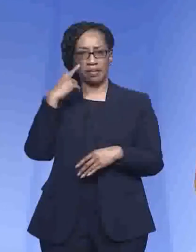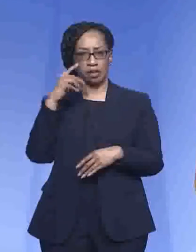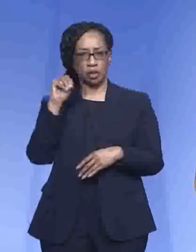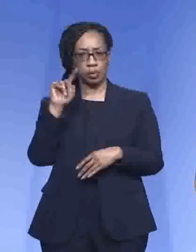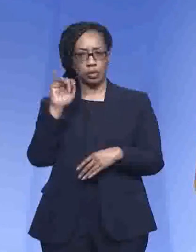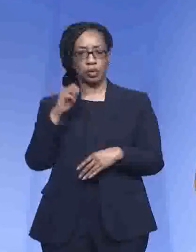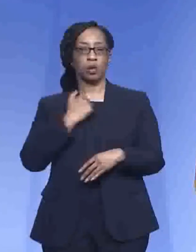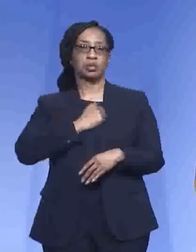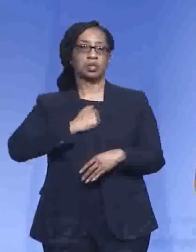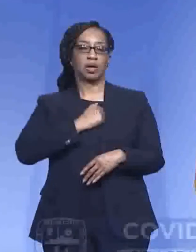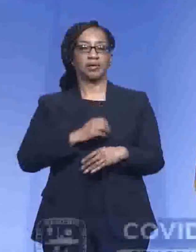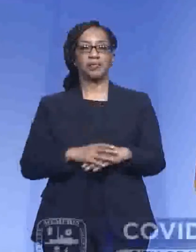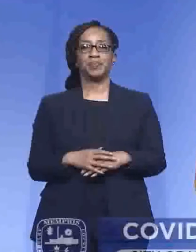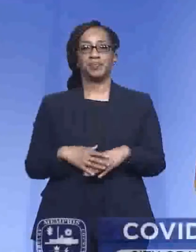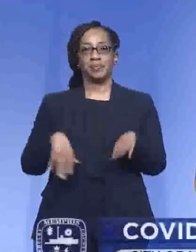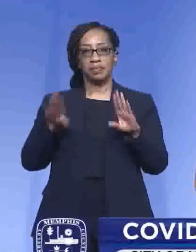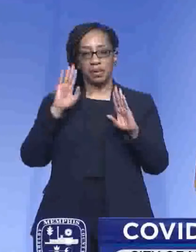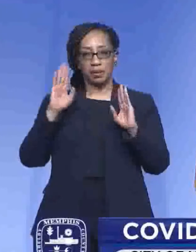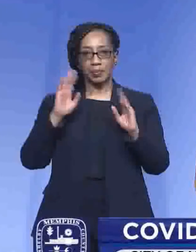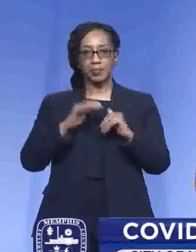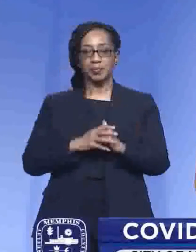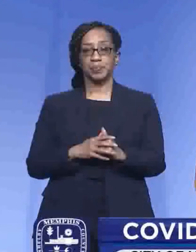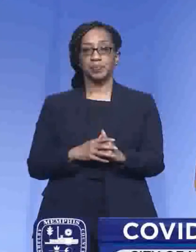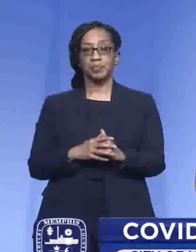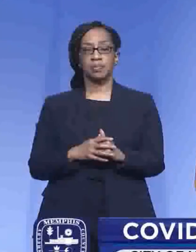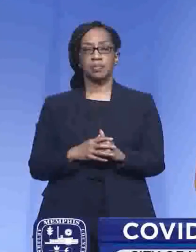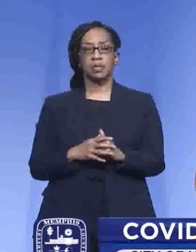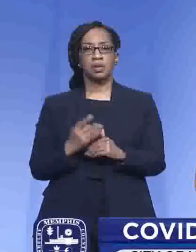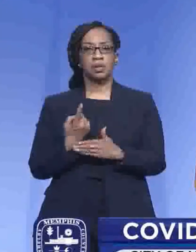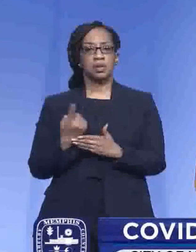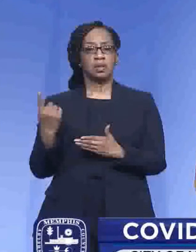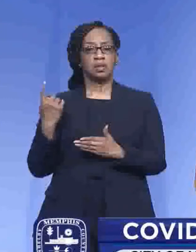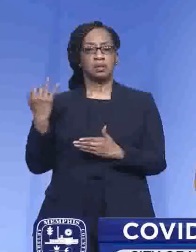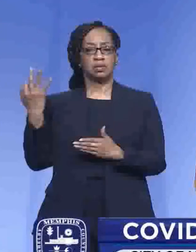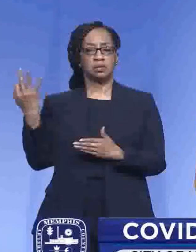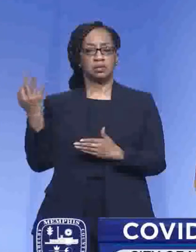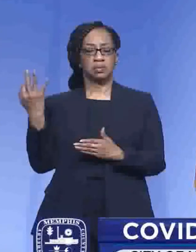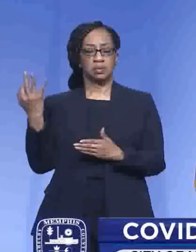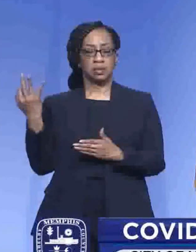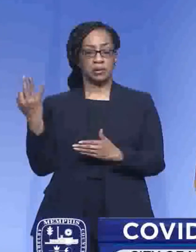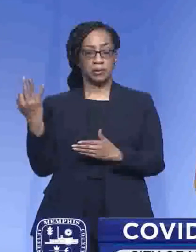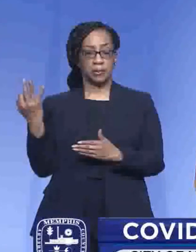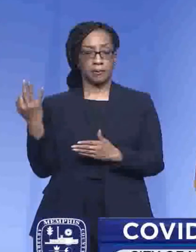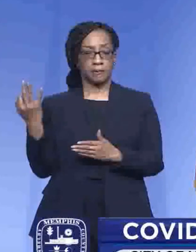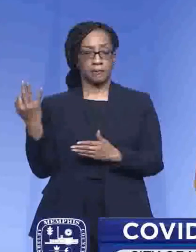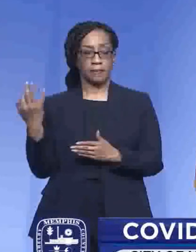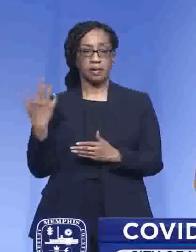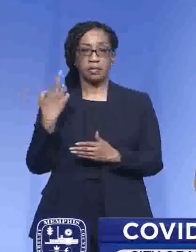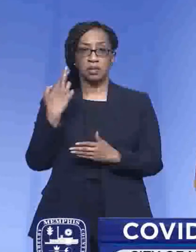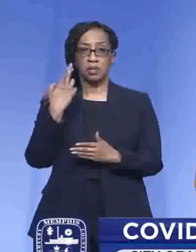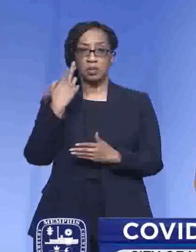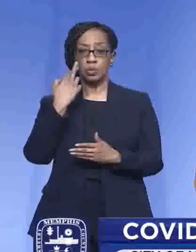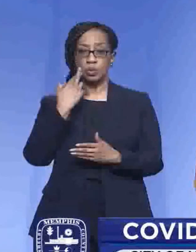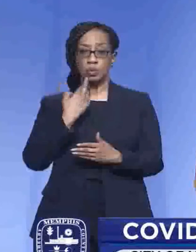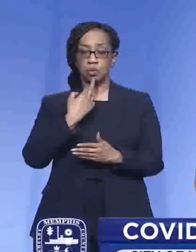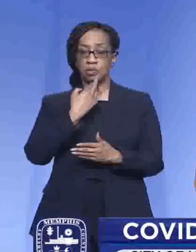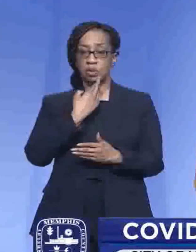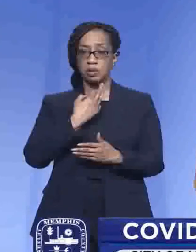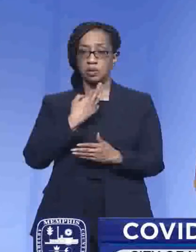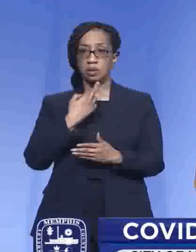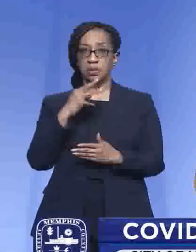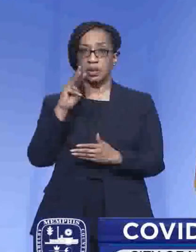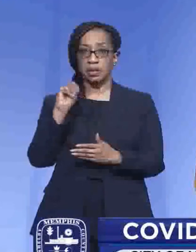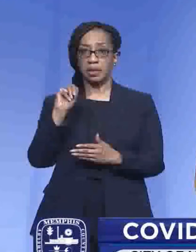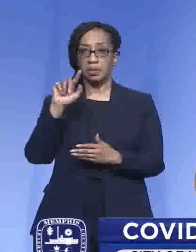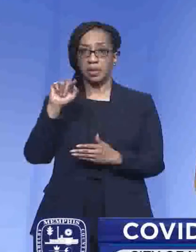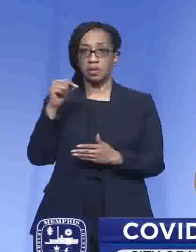Sorry about that. Hi, Chief McGowen. What happened last Friday where it was said that restaurants that were MLGW